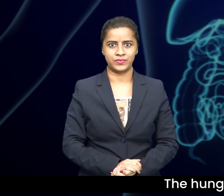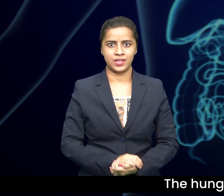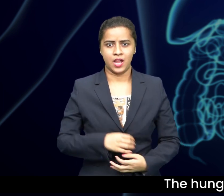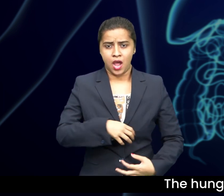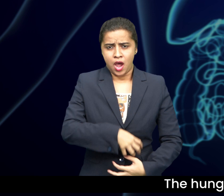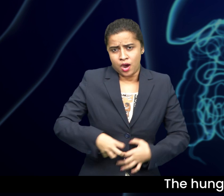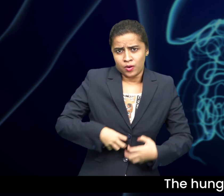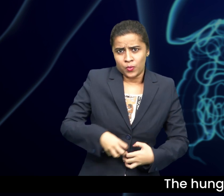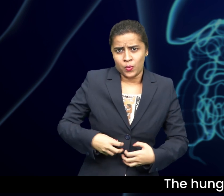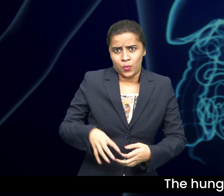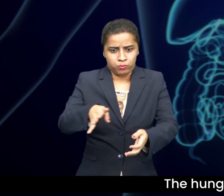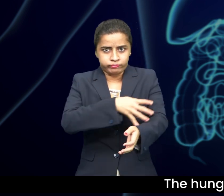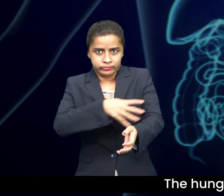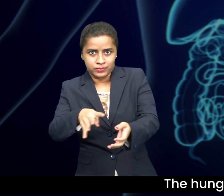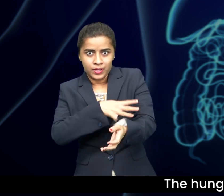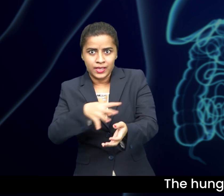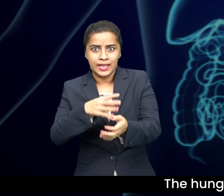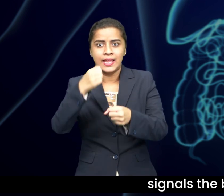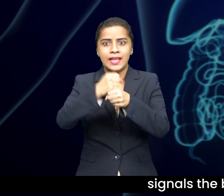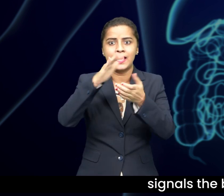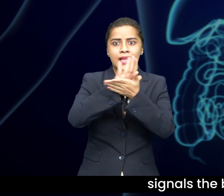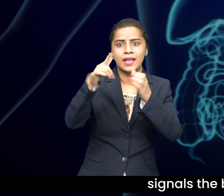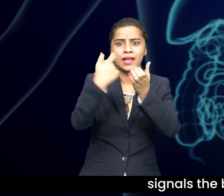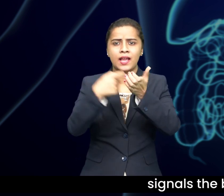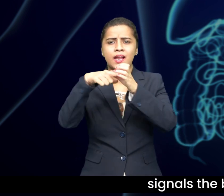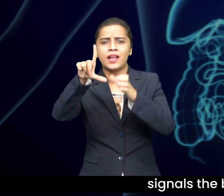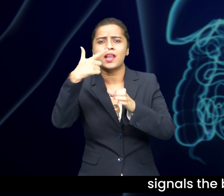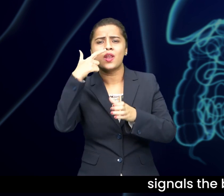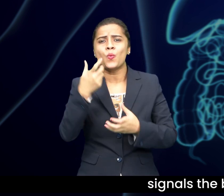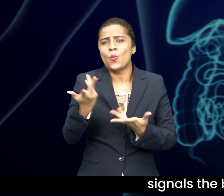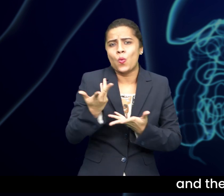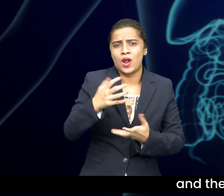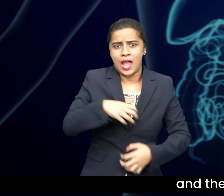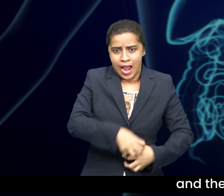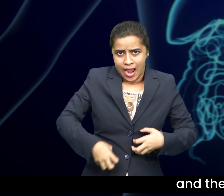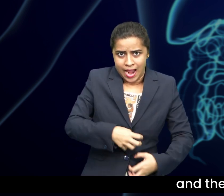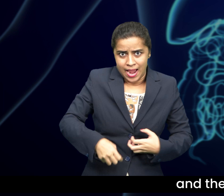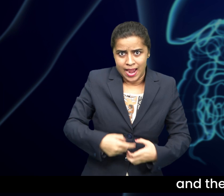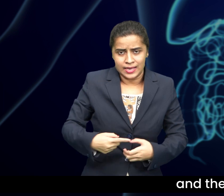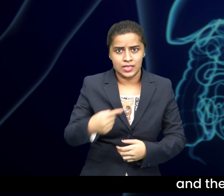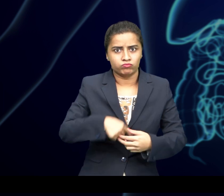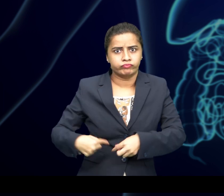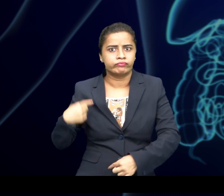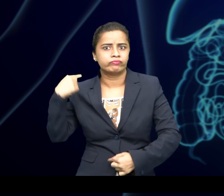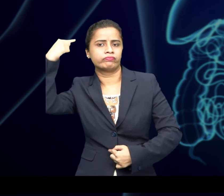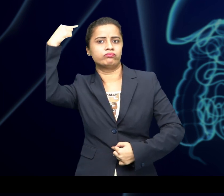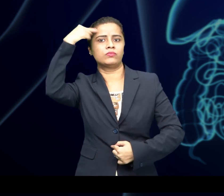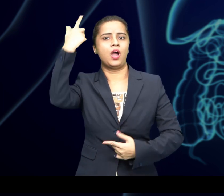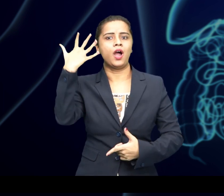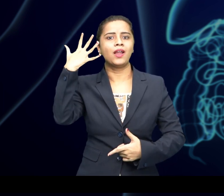The hunger hormone, ghrelin, signals the brain to consume food, and the satiety hormone,